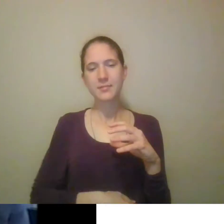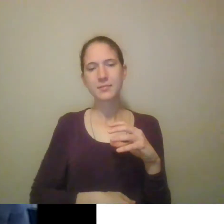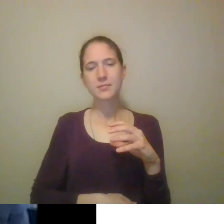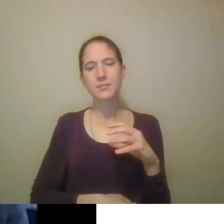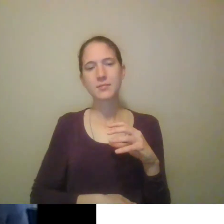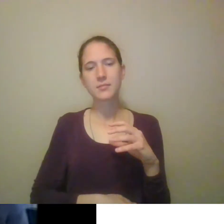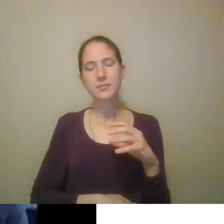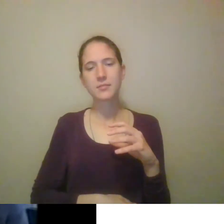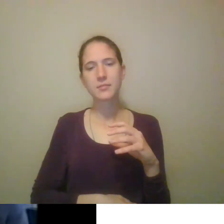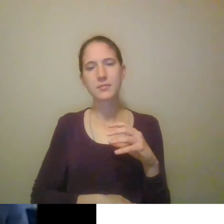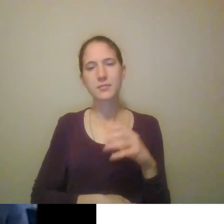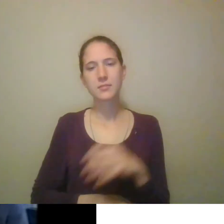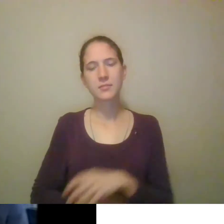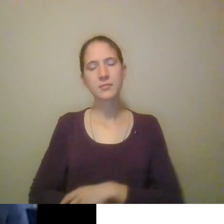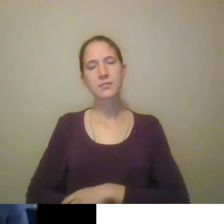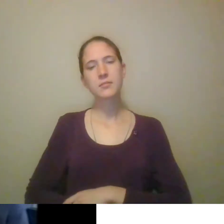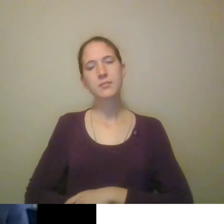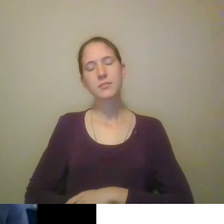the cell.